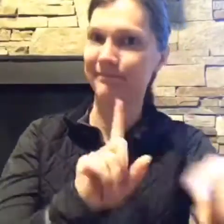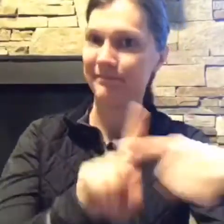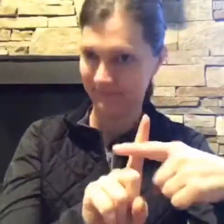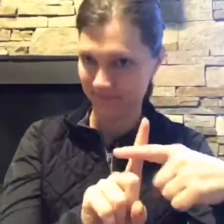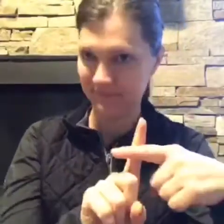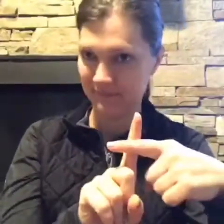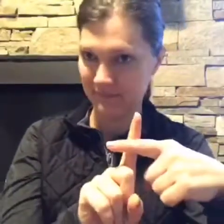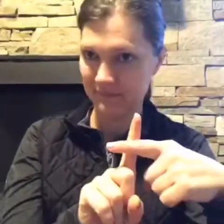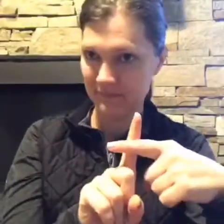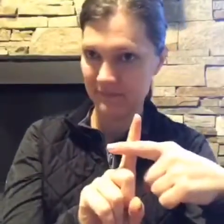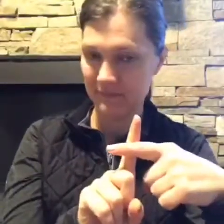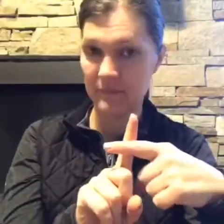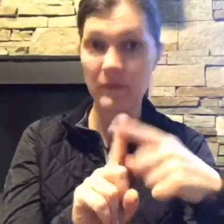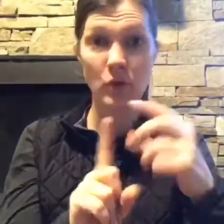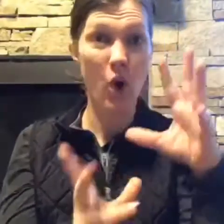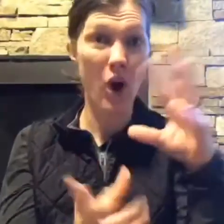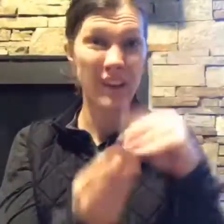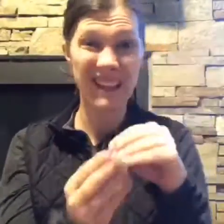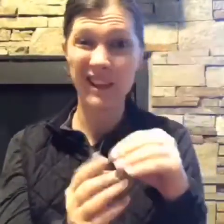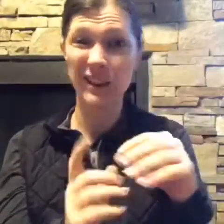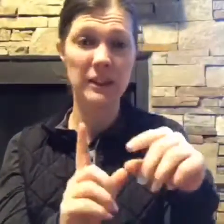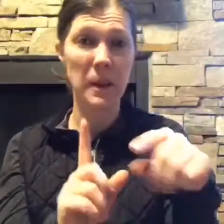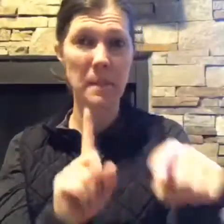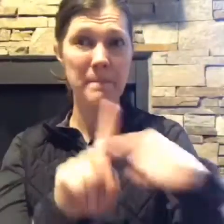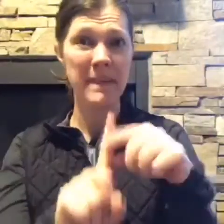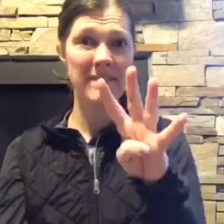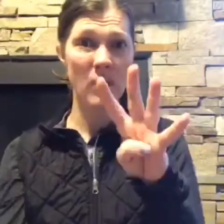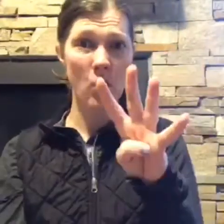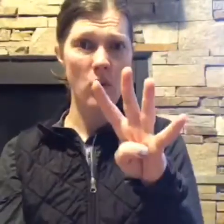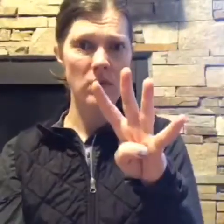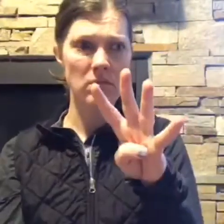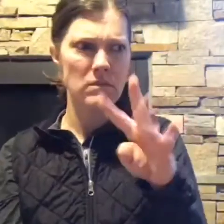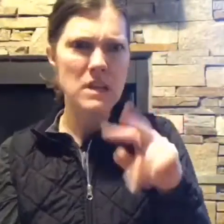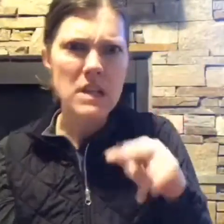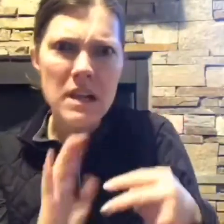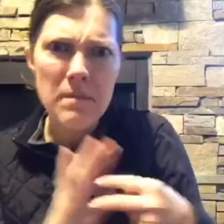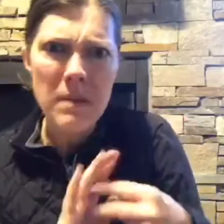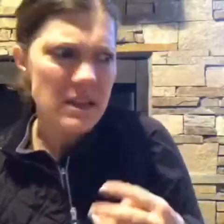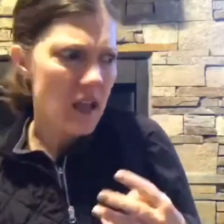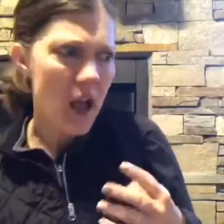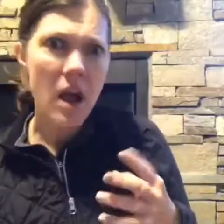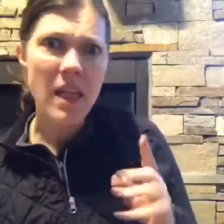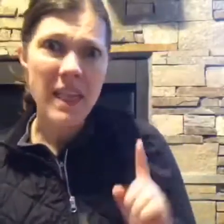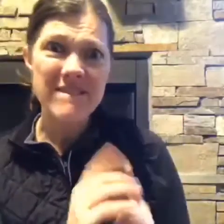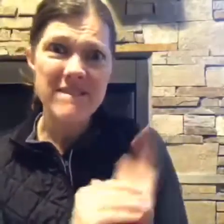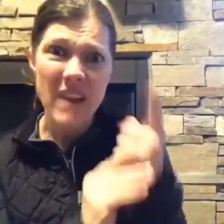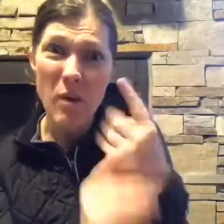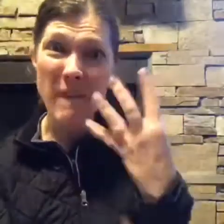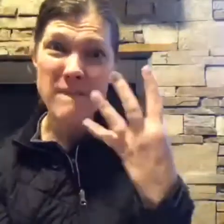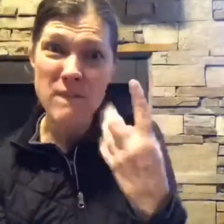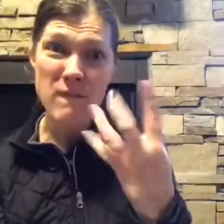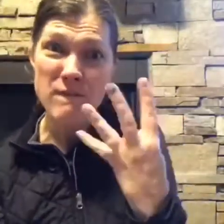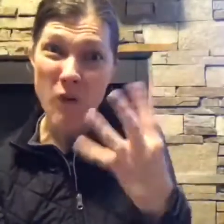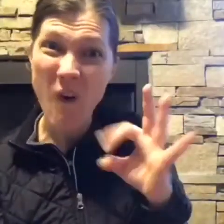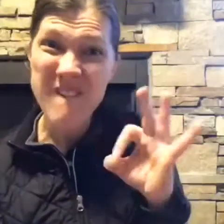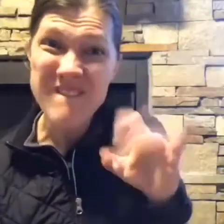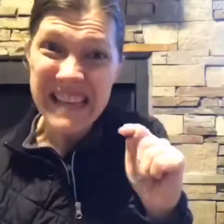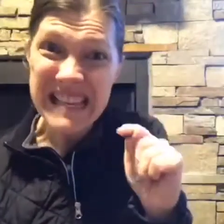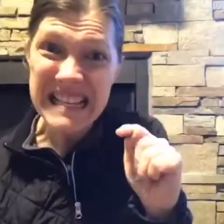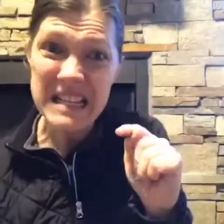is just positive 4. Positive 4. The firework wasn't 4 feet in the air. It took 4 seconds. It took 4